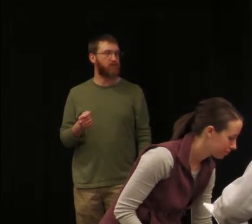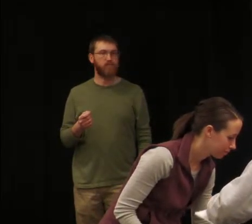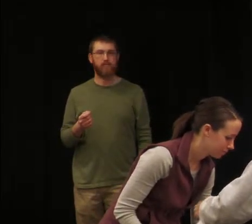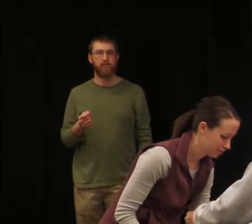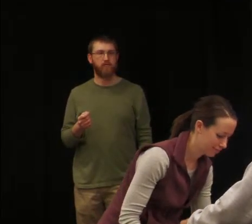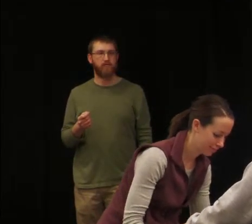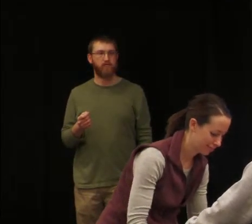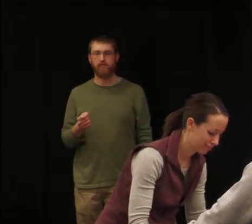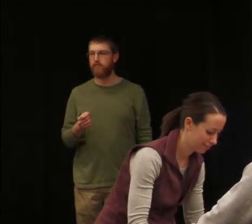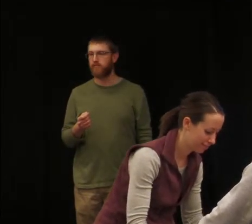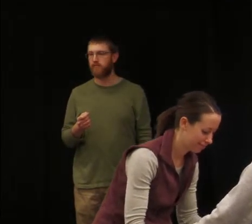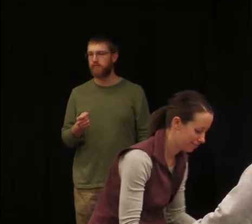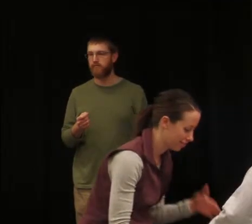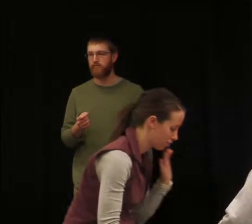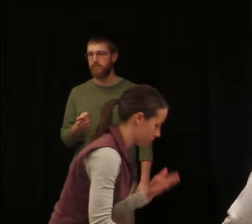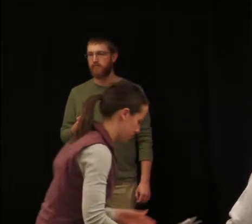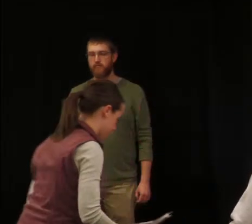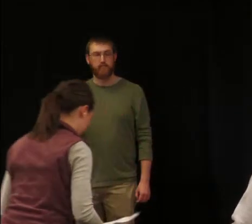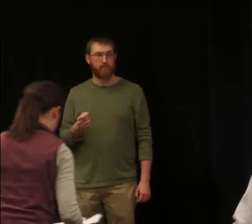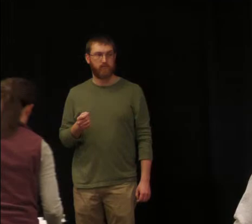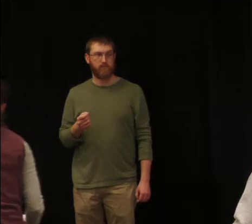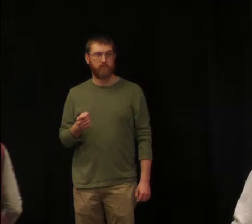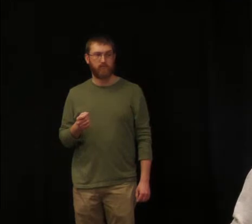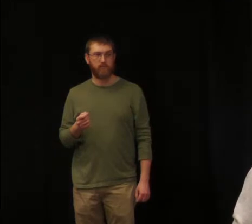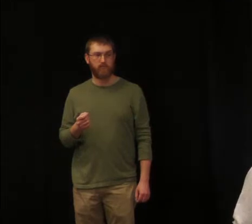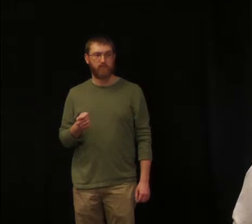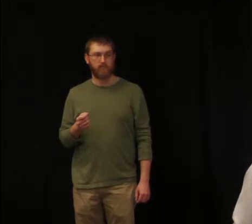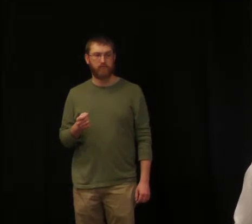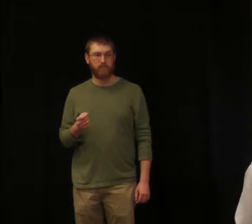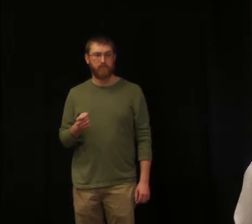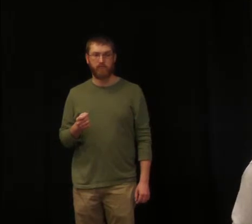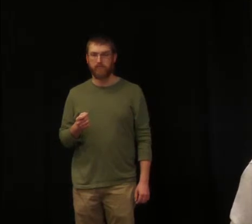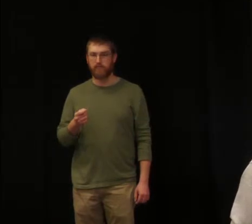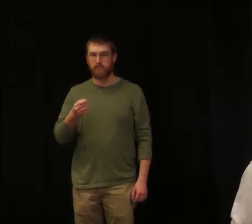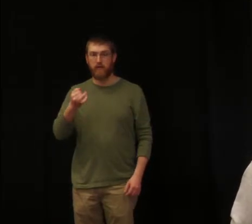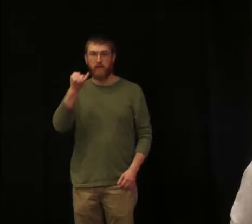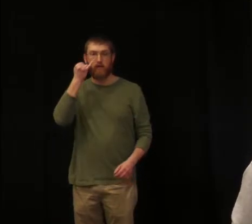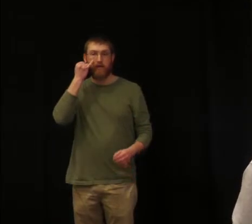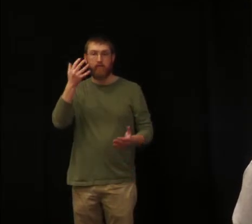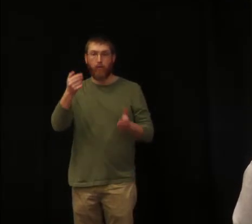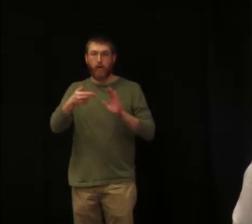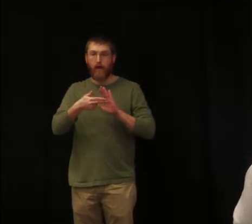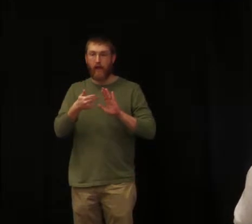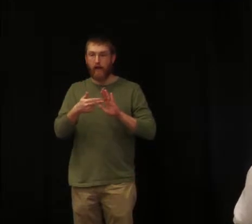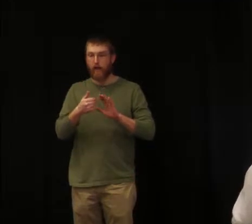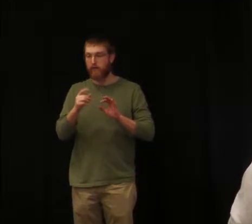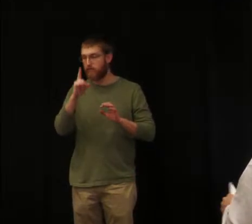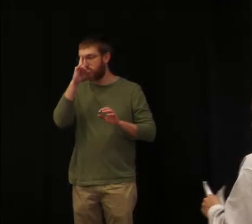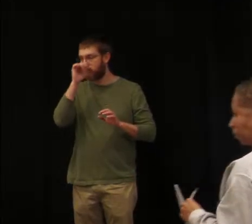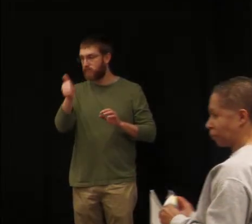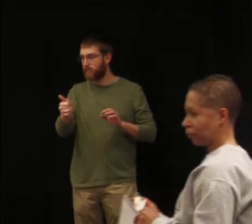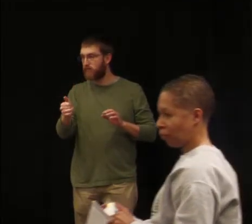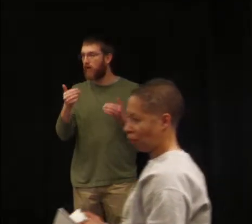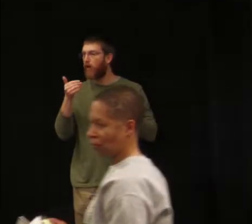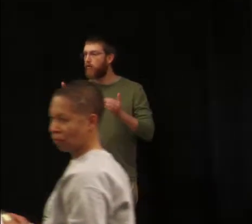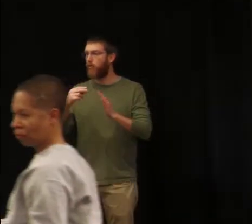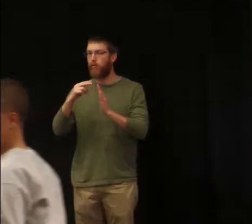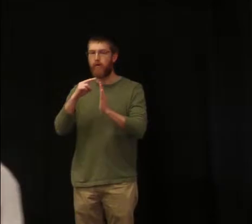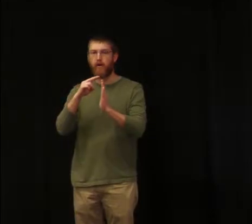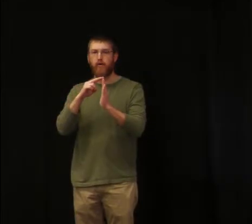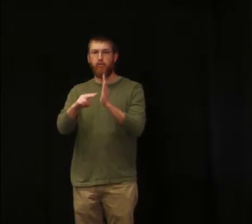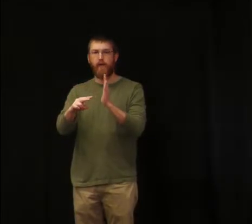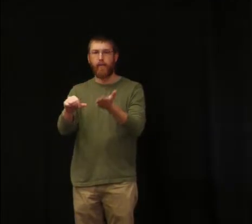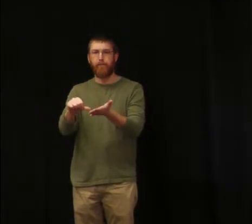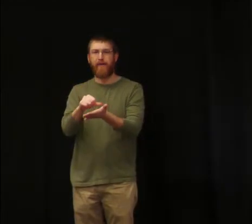What you're going to do, you should have also, you can pick up a highlighter if you don't have one. Go ahead and read page